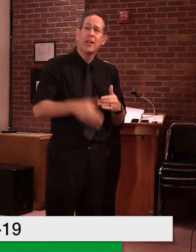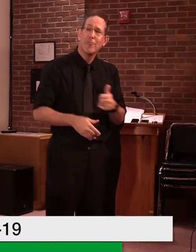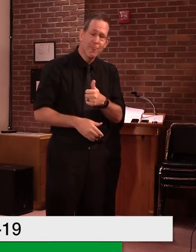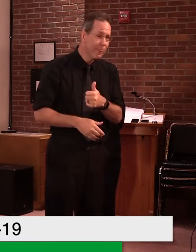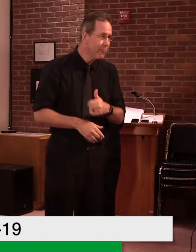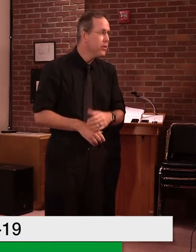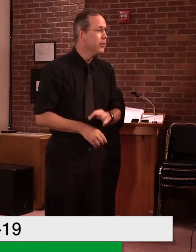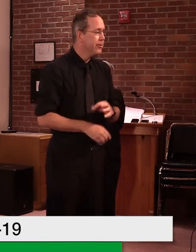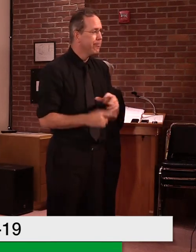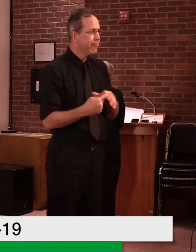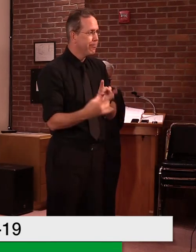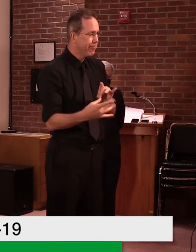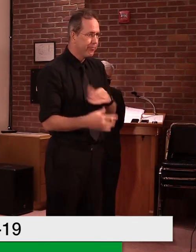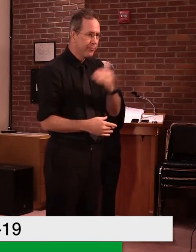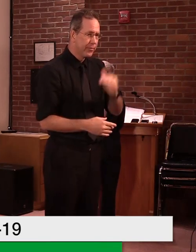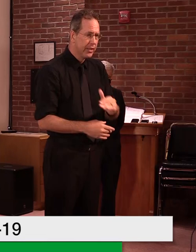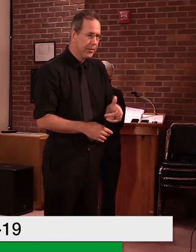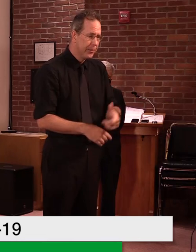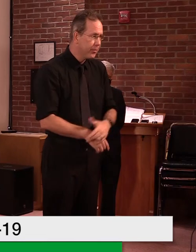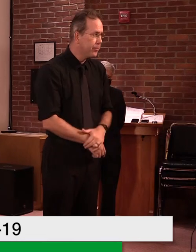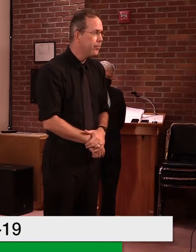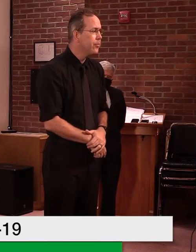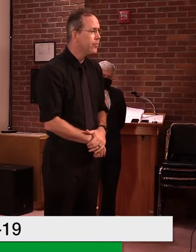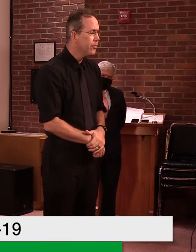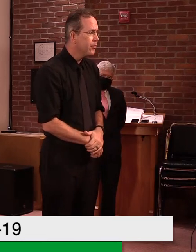Eric from the Times Argus.